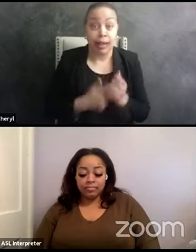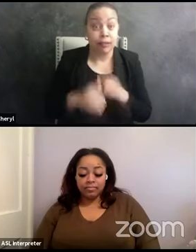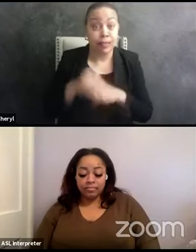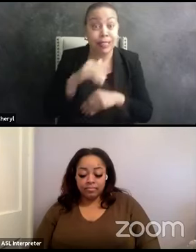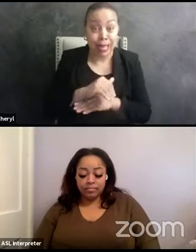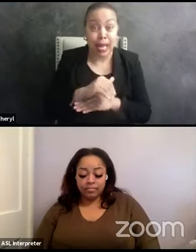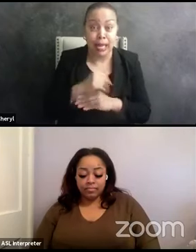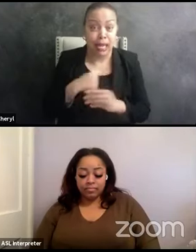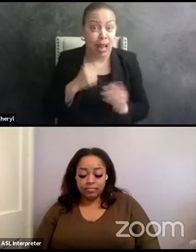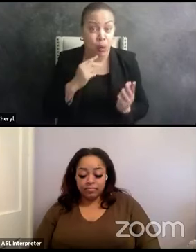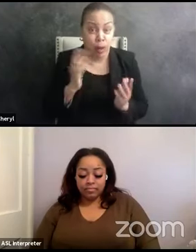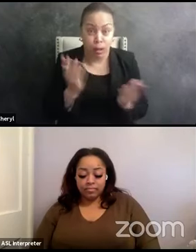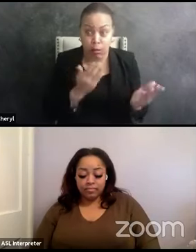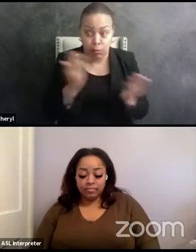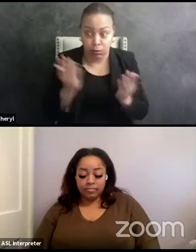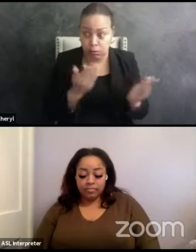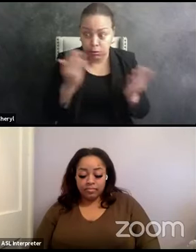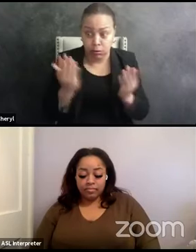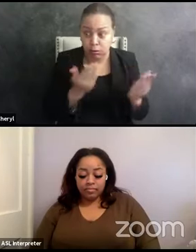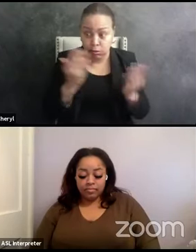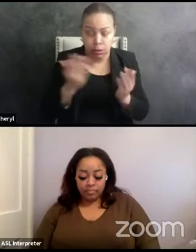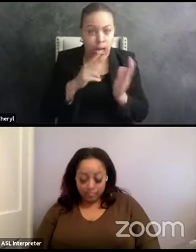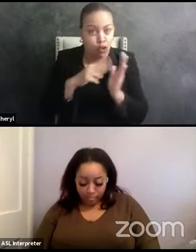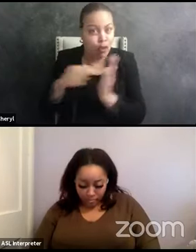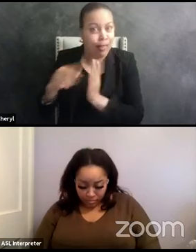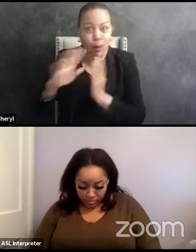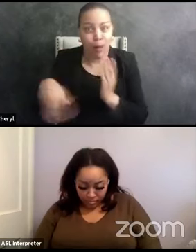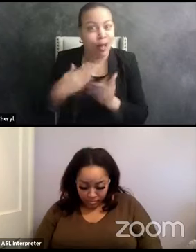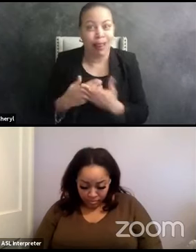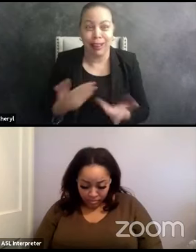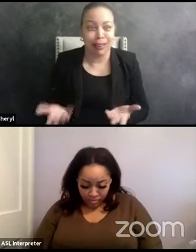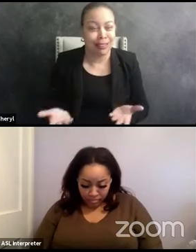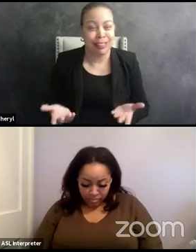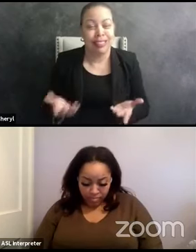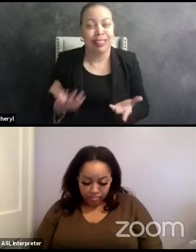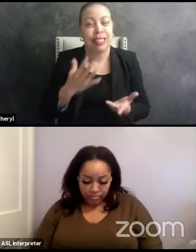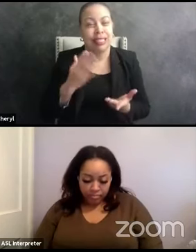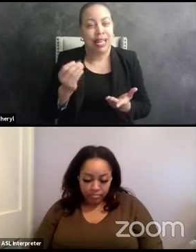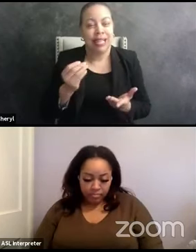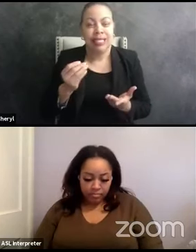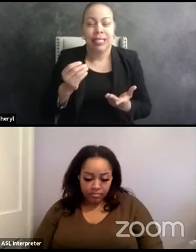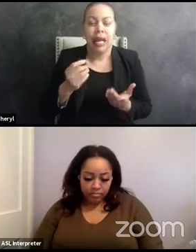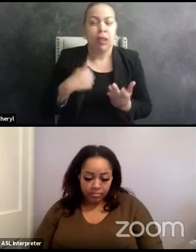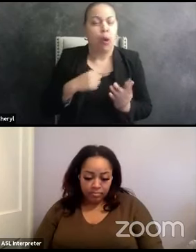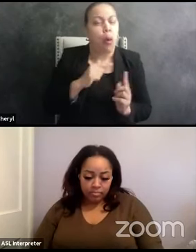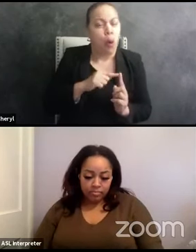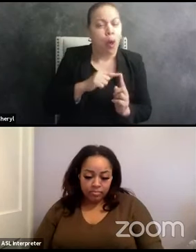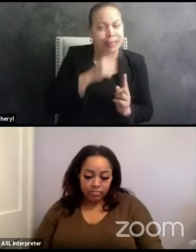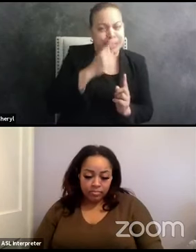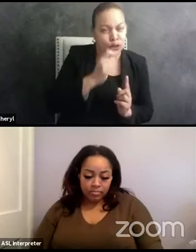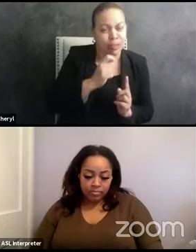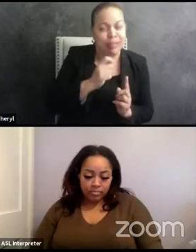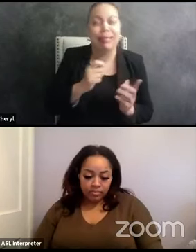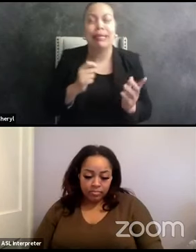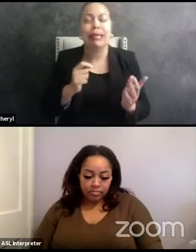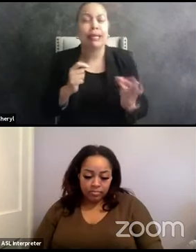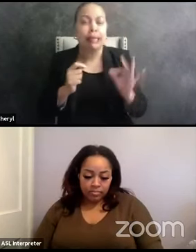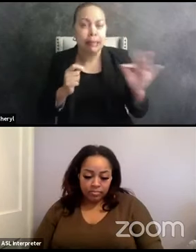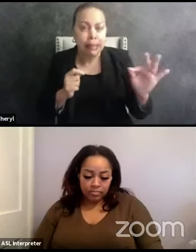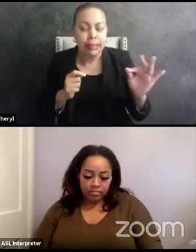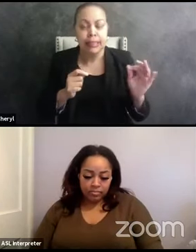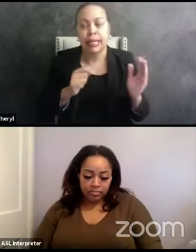read through all of it that we would find each day and say, this seems interesting, and kind of try to plot it out, and then be like, okay,